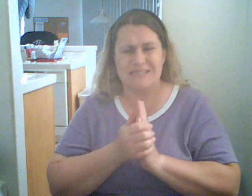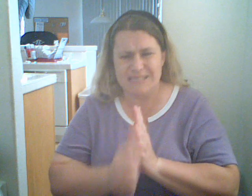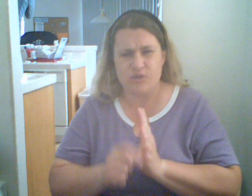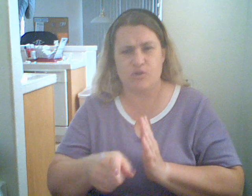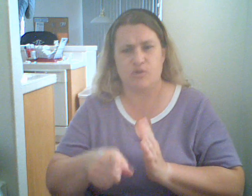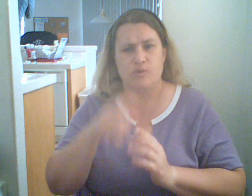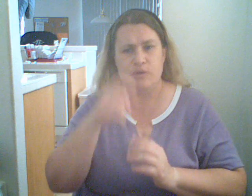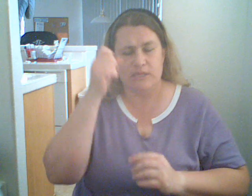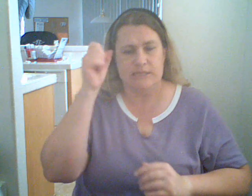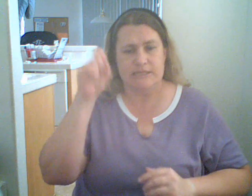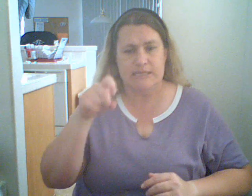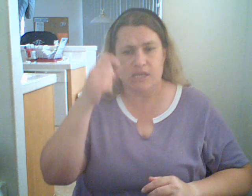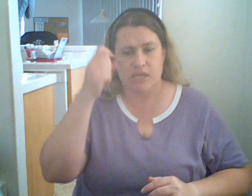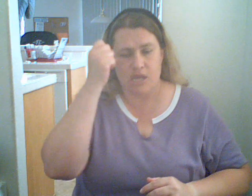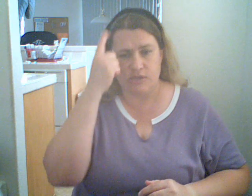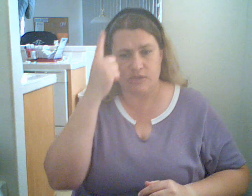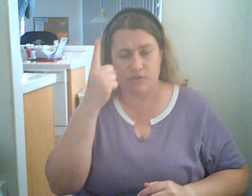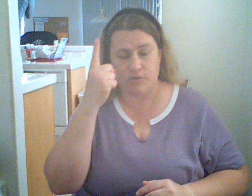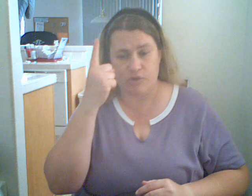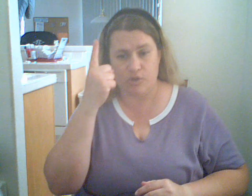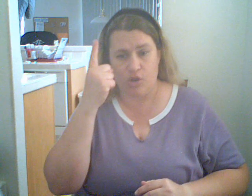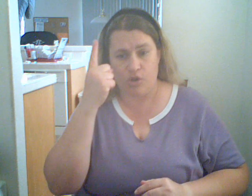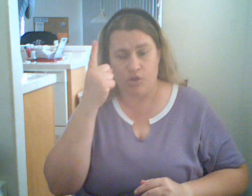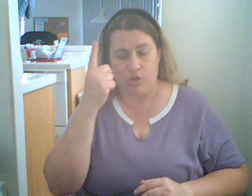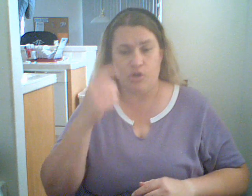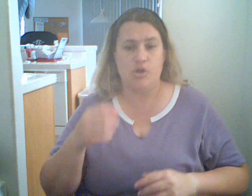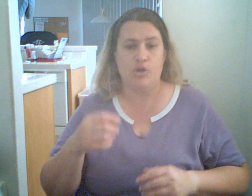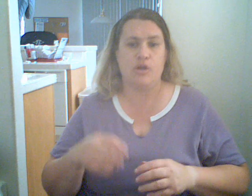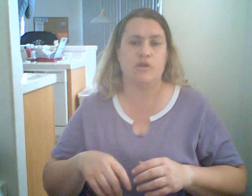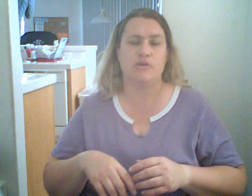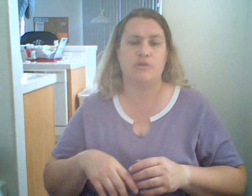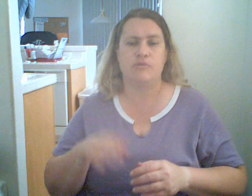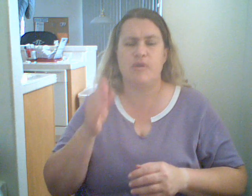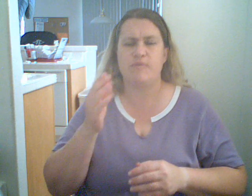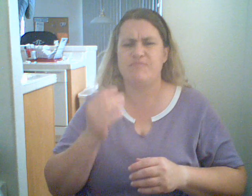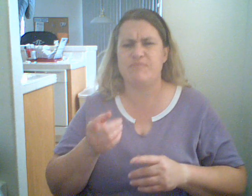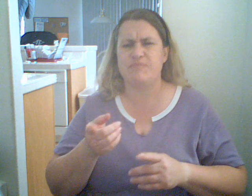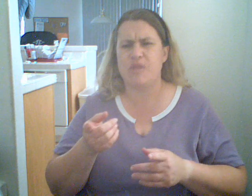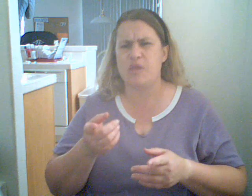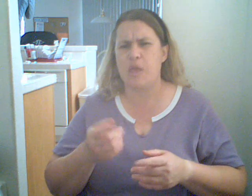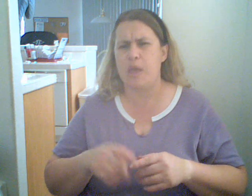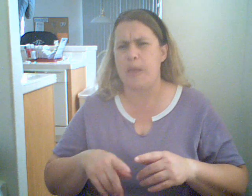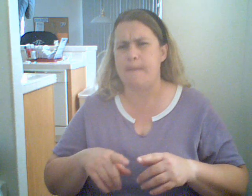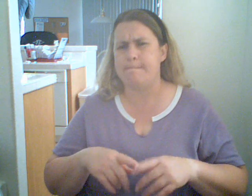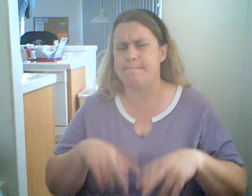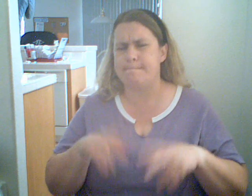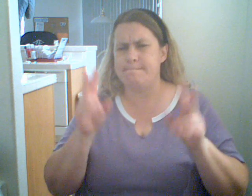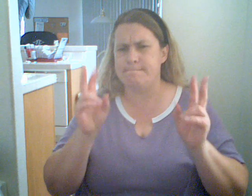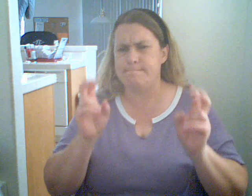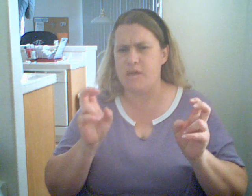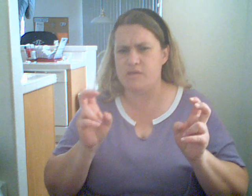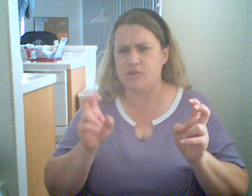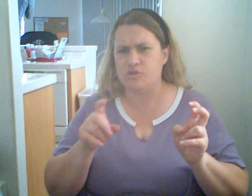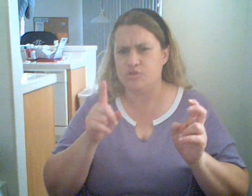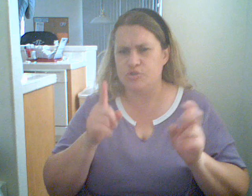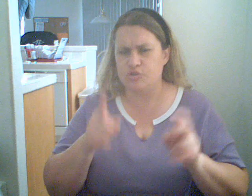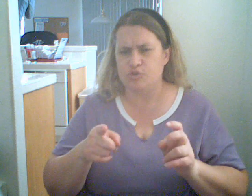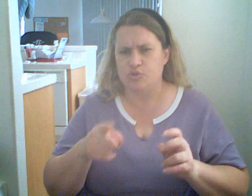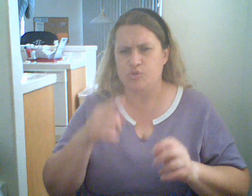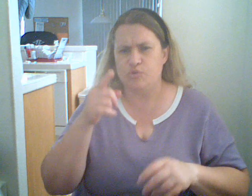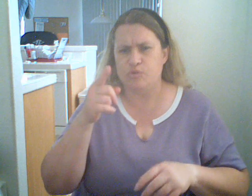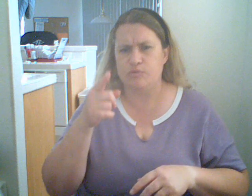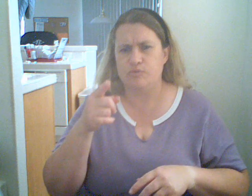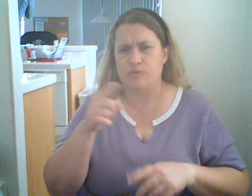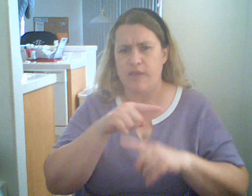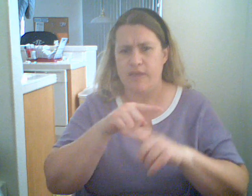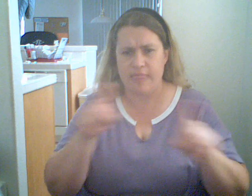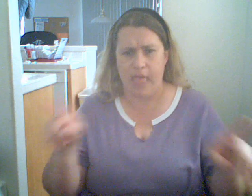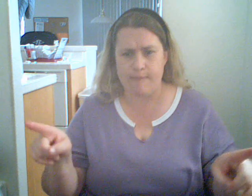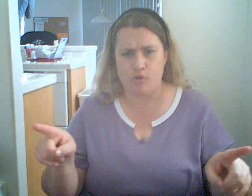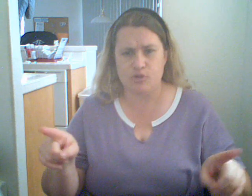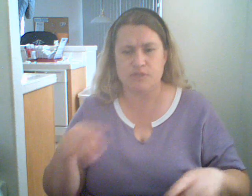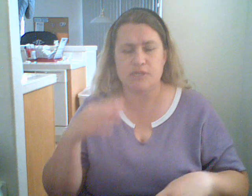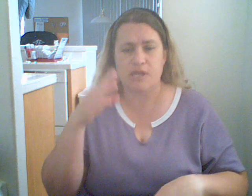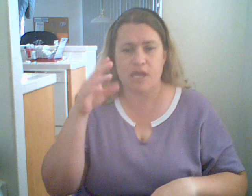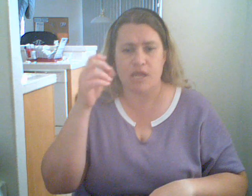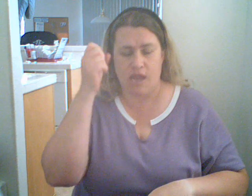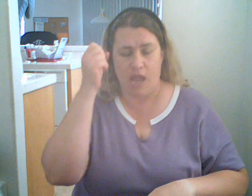an equivalent message intent. So the example I was giving, that I will give again, is sometimes